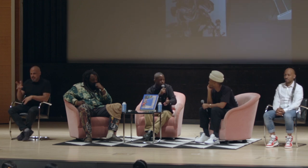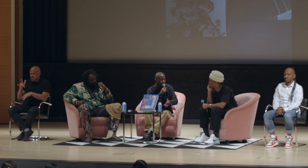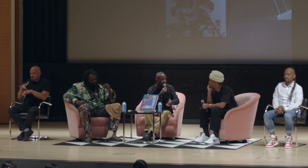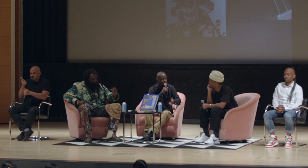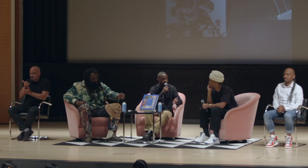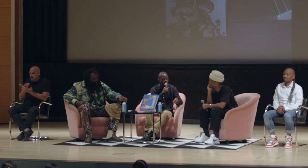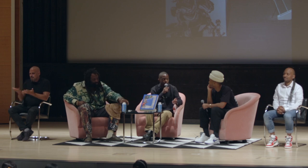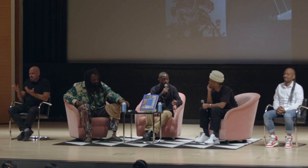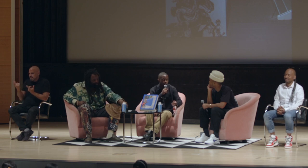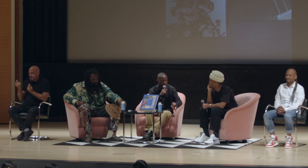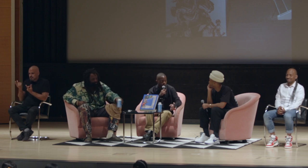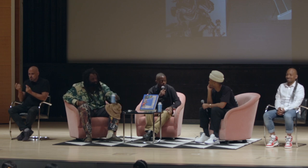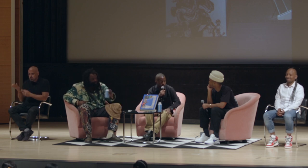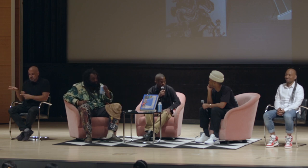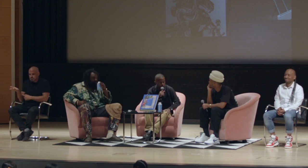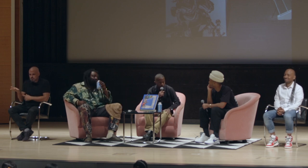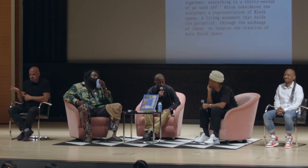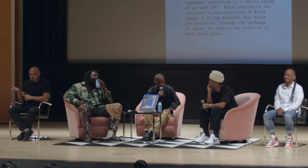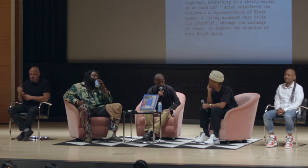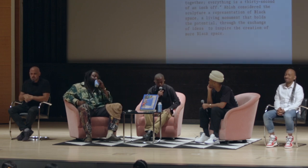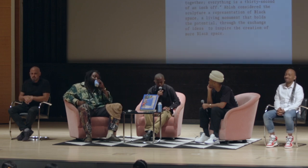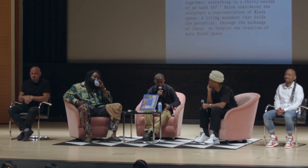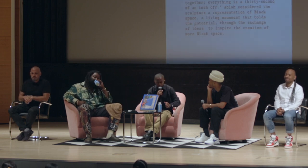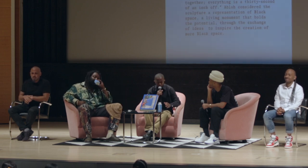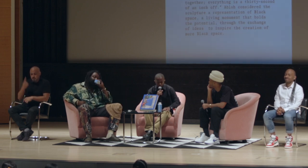touched everything that he did.